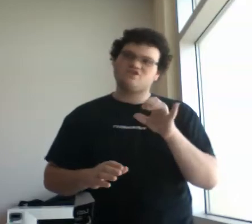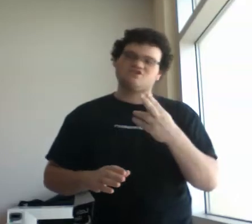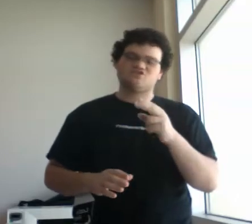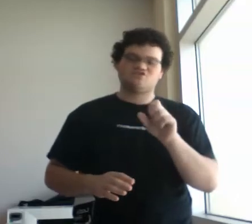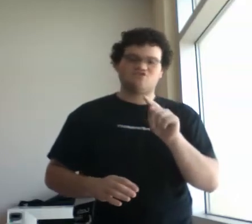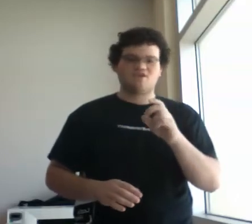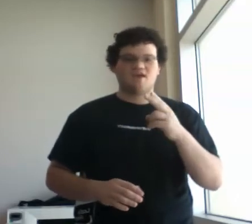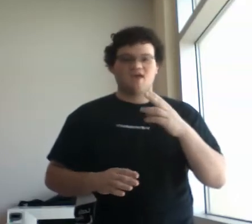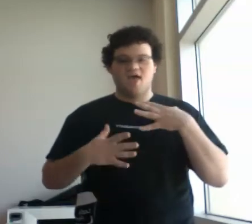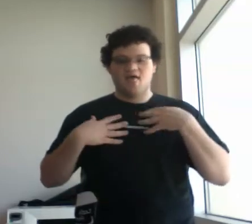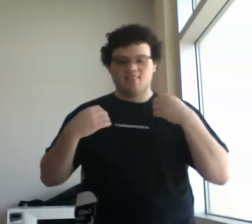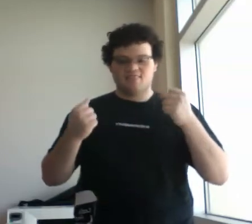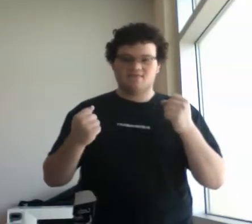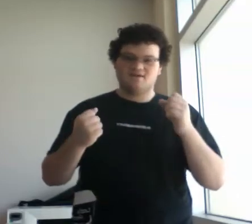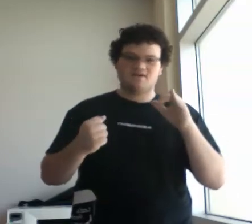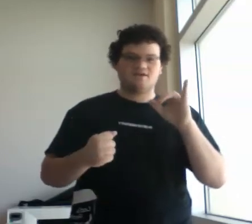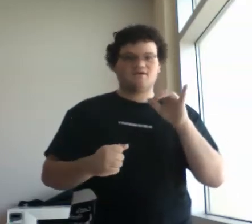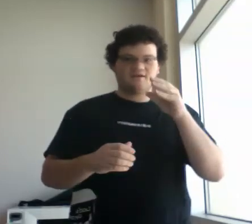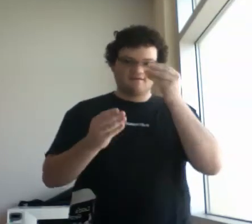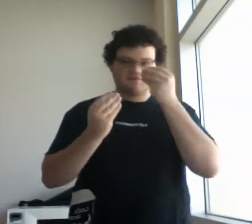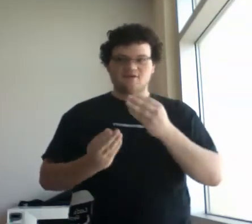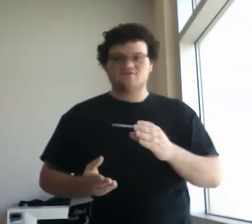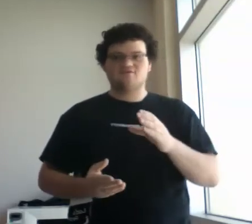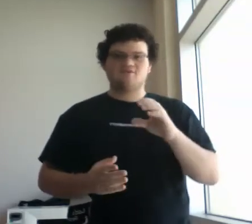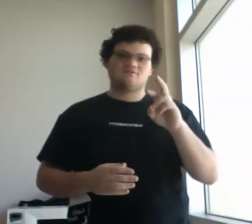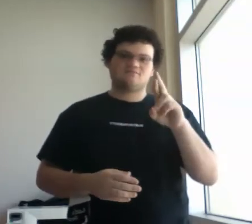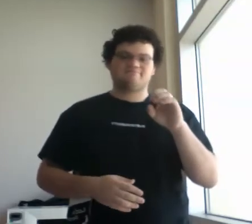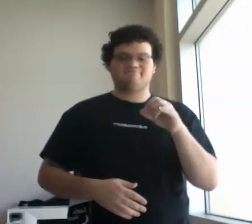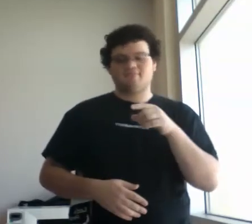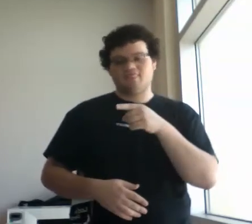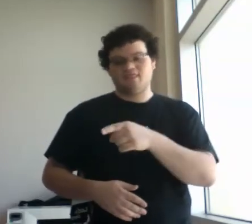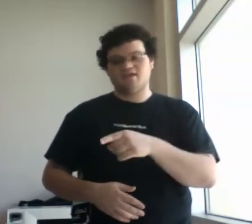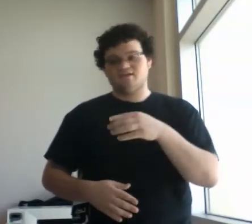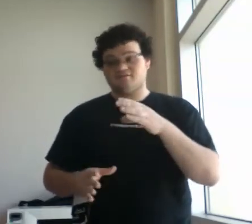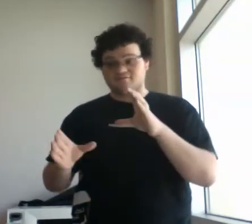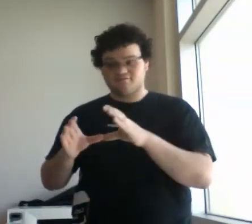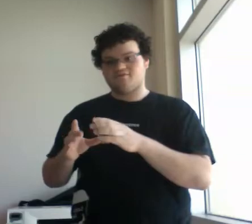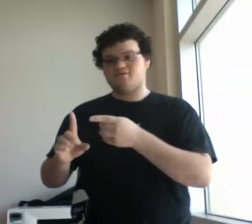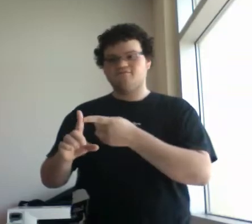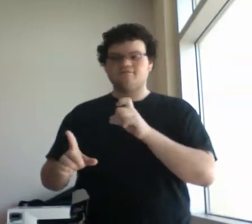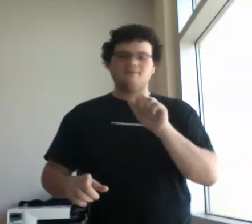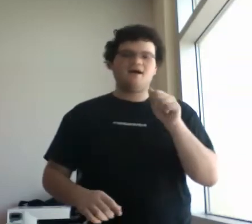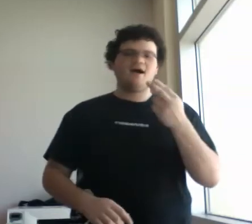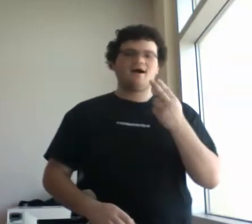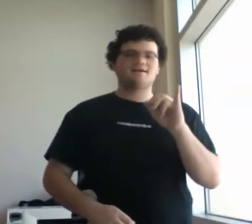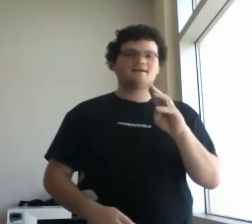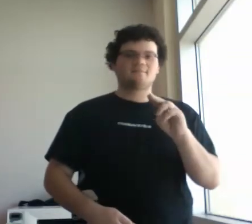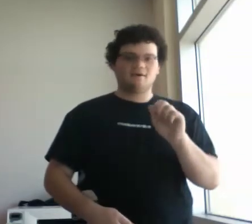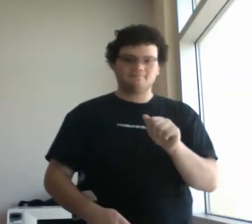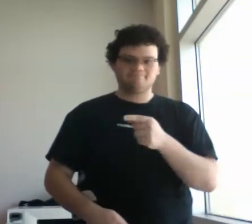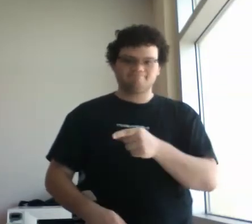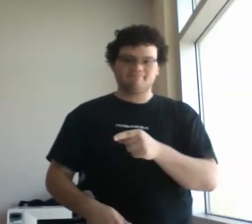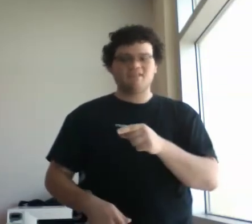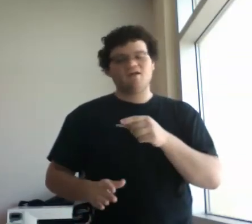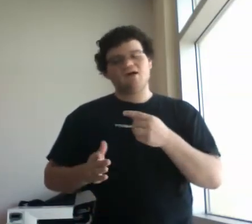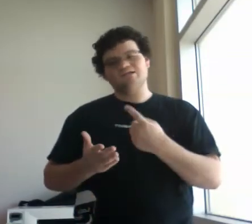is a credential that is offered from AHIMA, and we'll discuss that in a future presentation. Now, for your